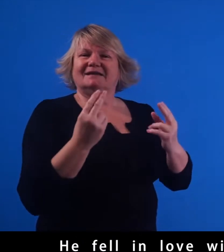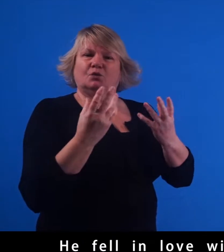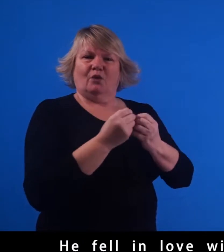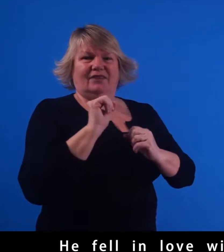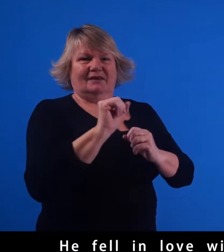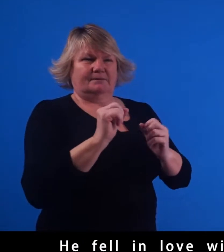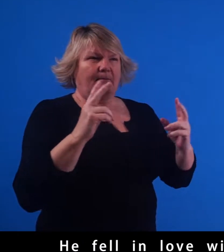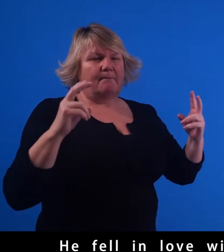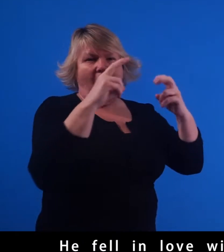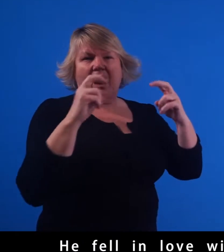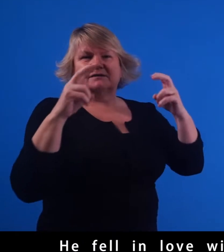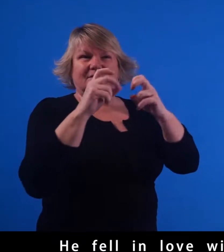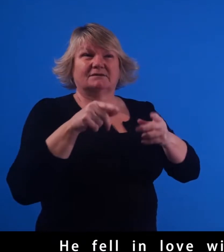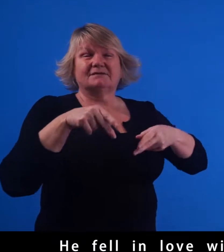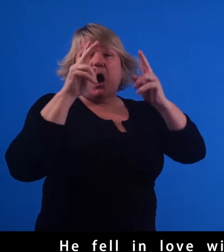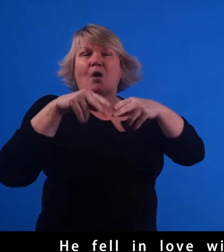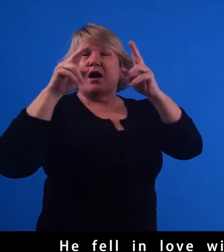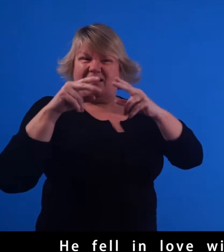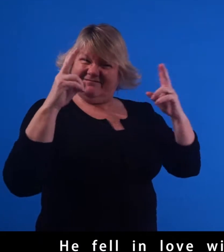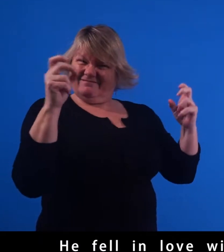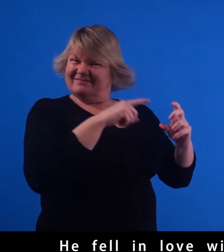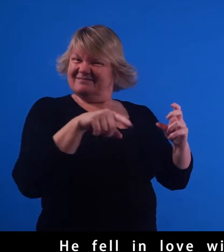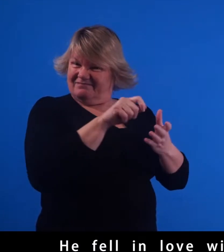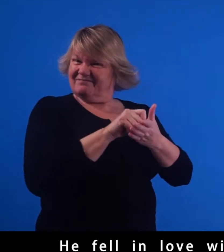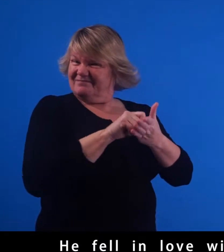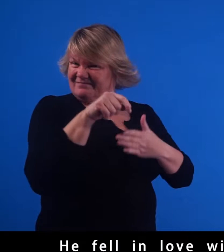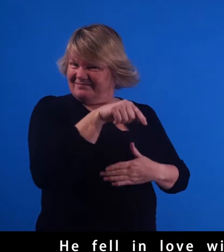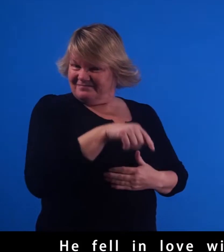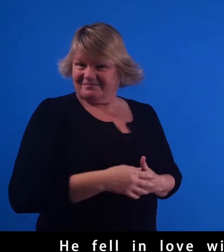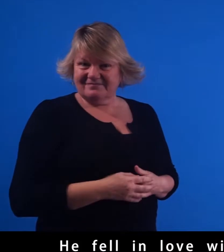its palaces and towers.